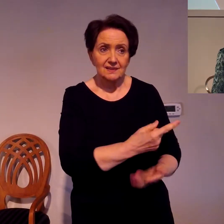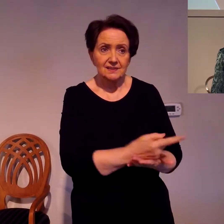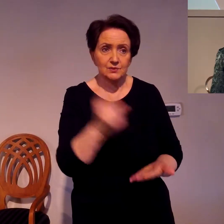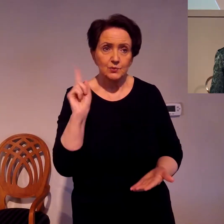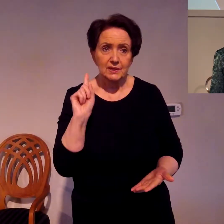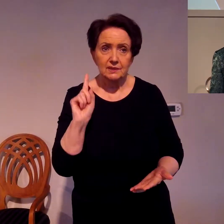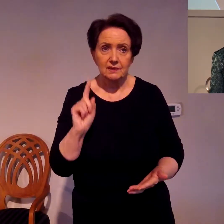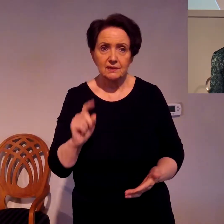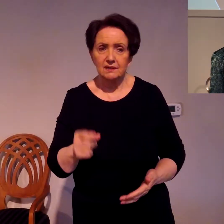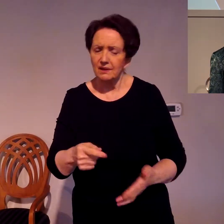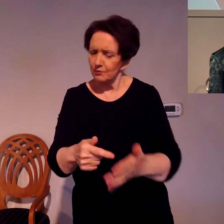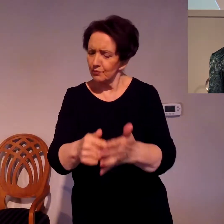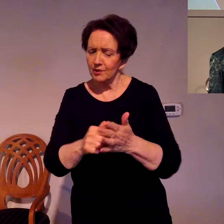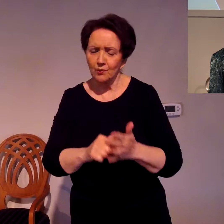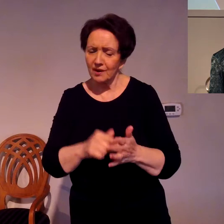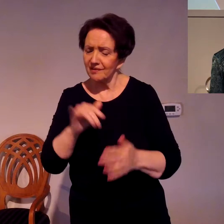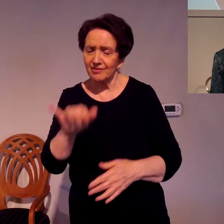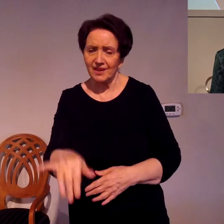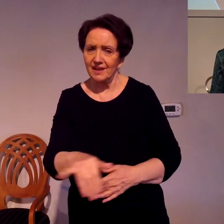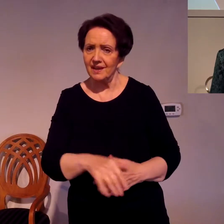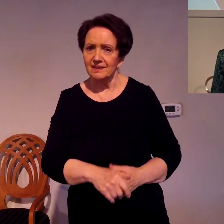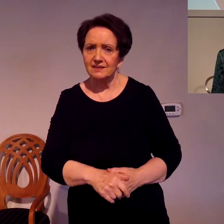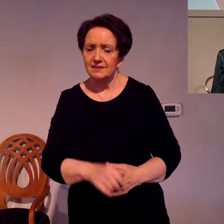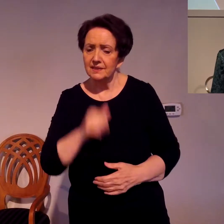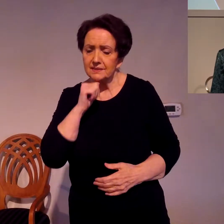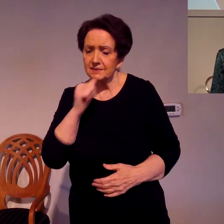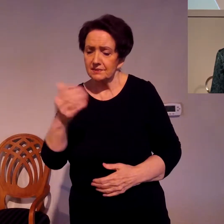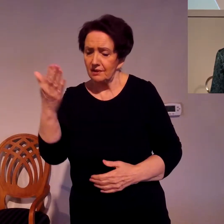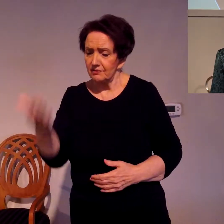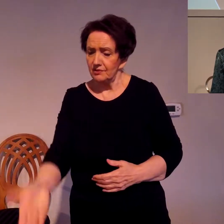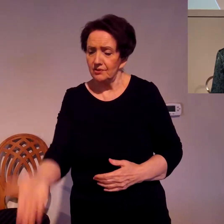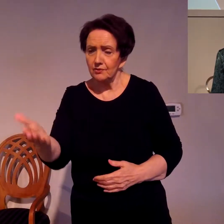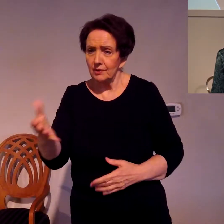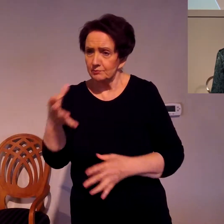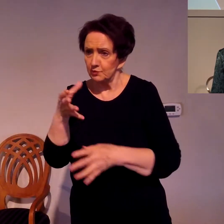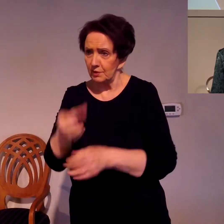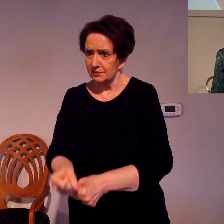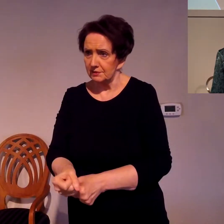don't require that of you, because it's not you actually I'm trusting.